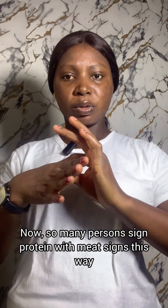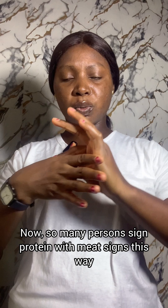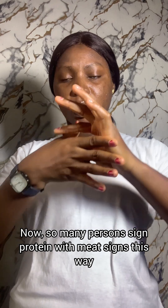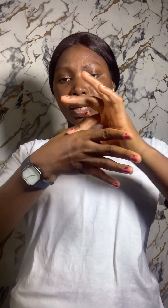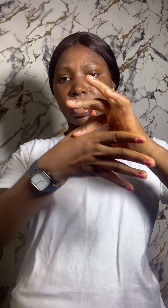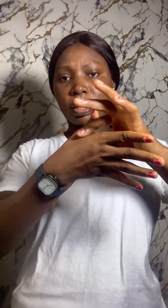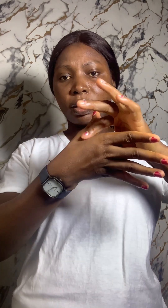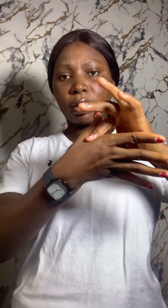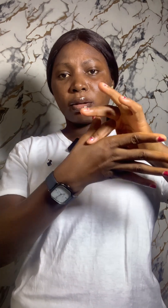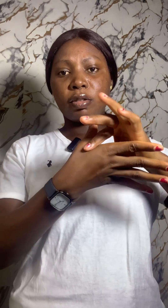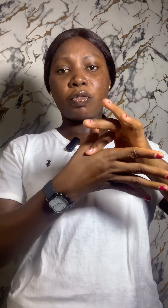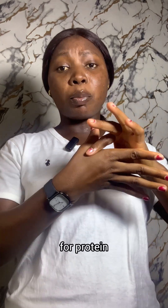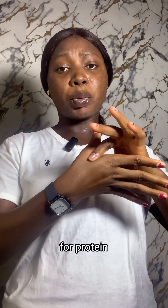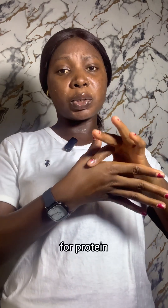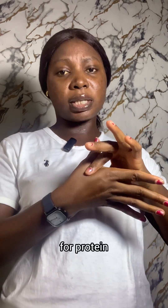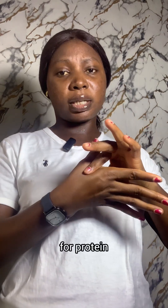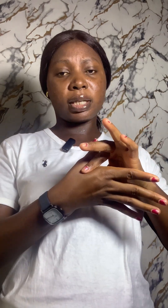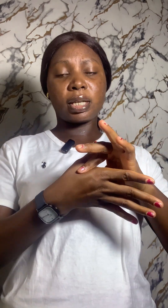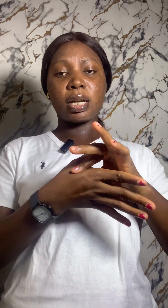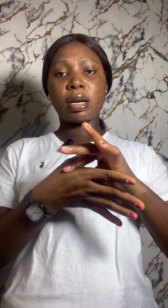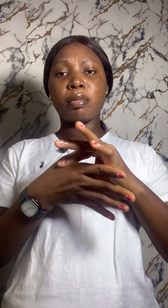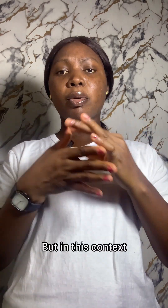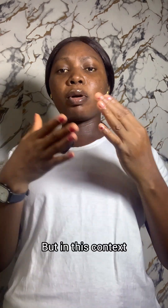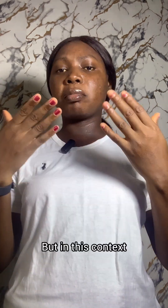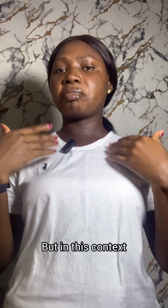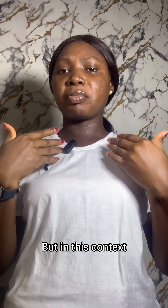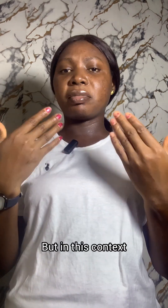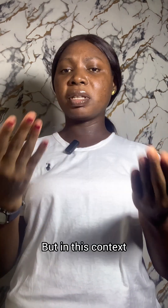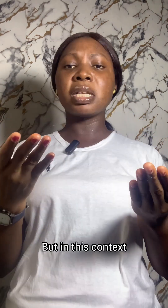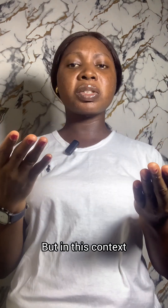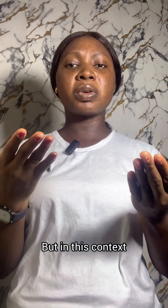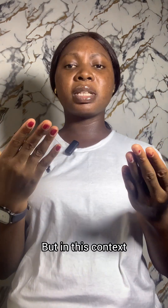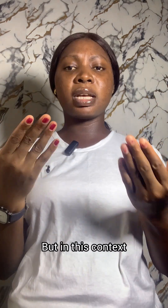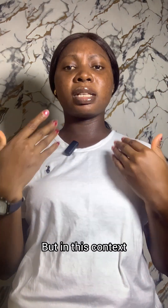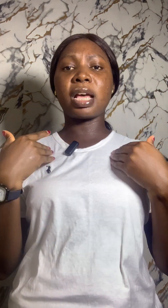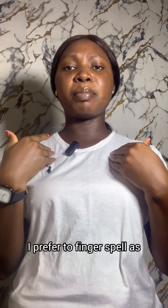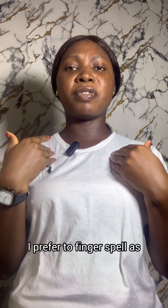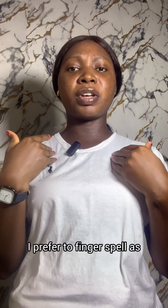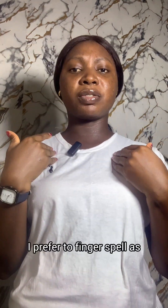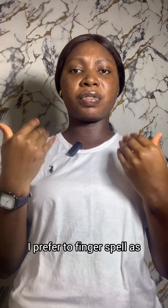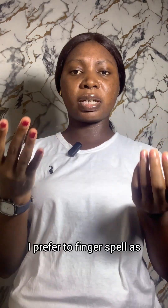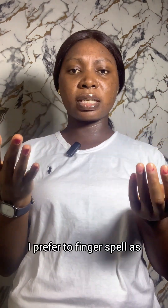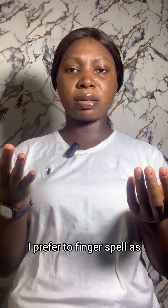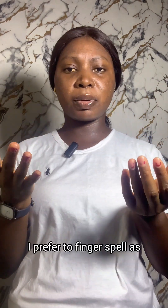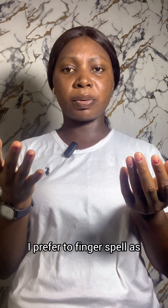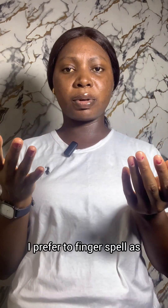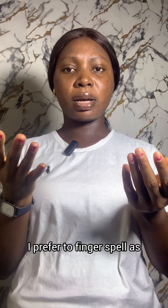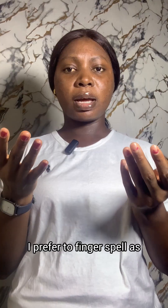way for protein, but in this context I prefer to finger spell